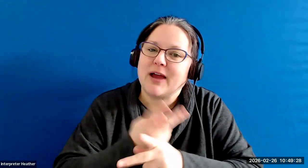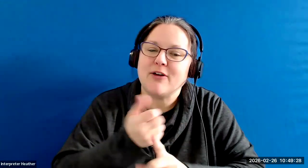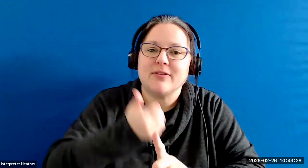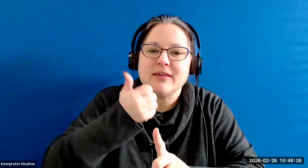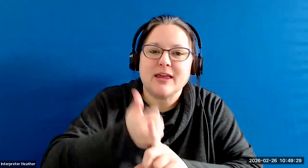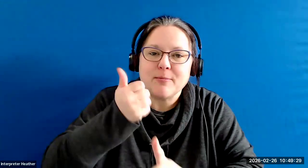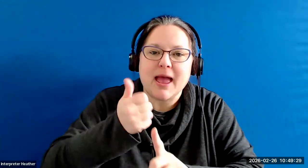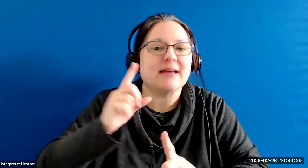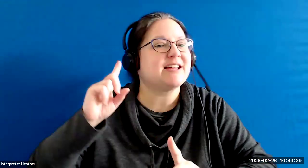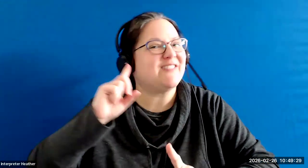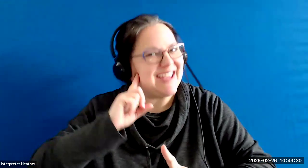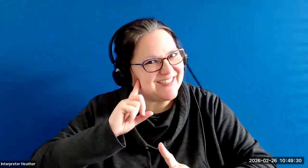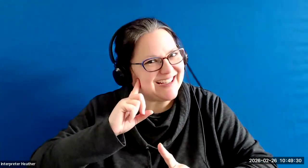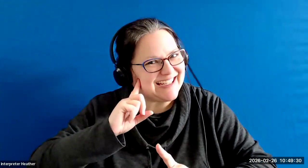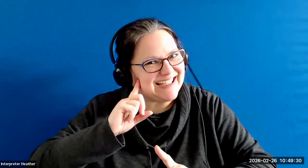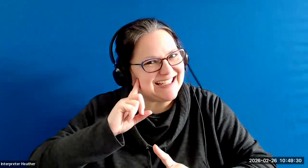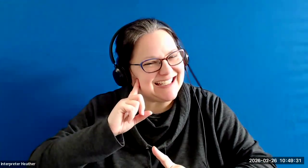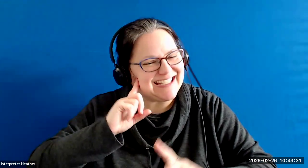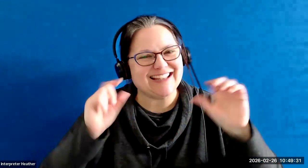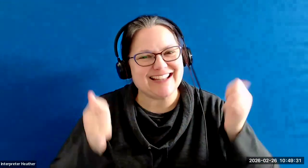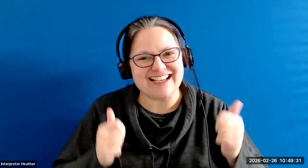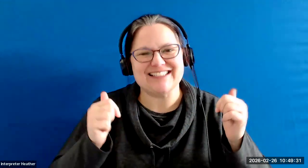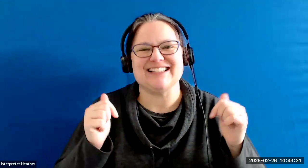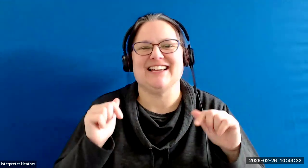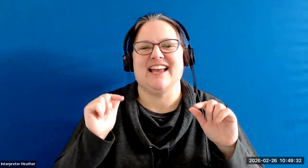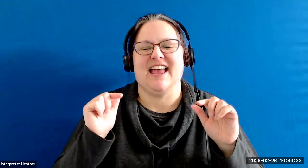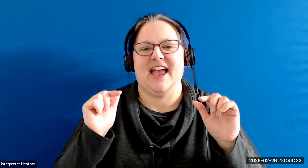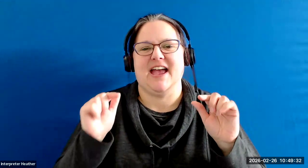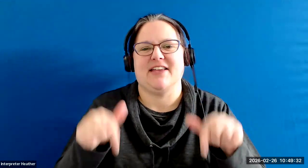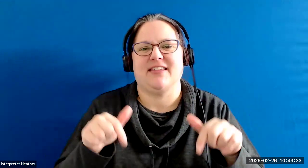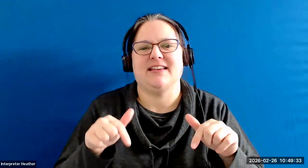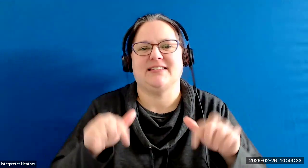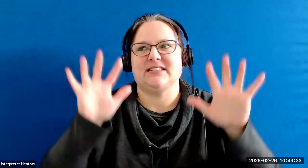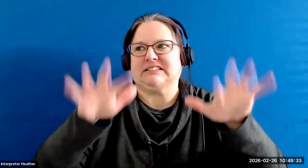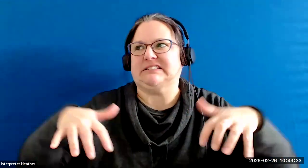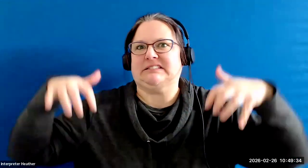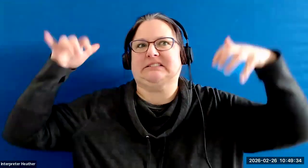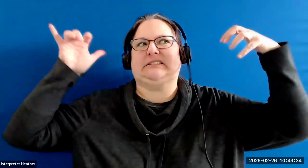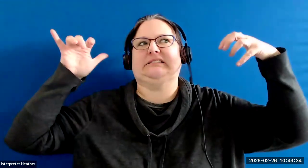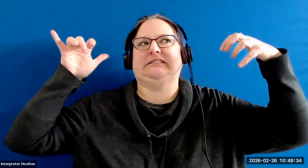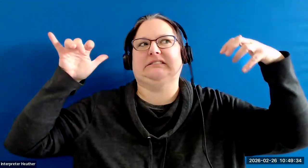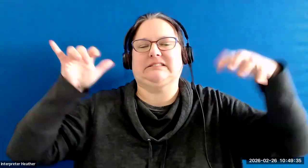of hearing in this cavernous atrium that we have.